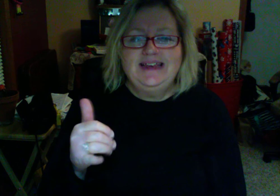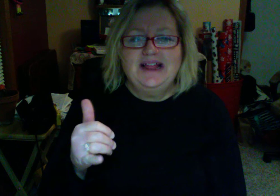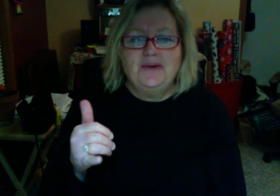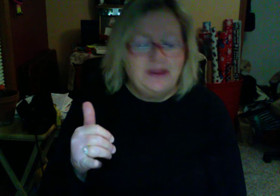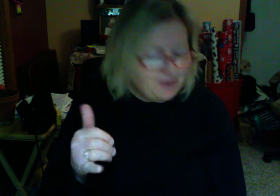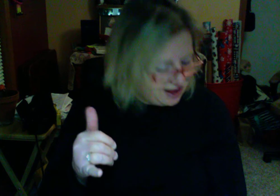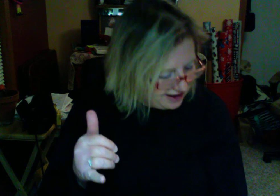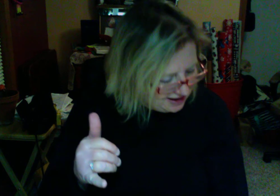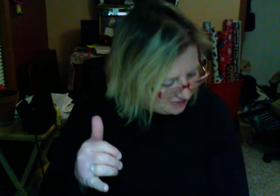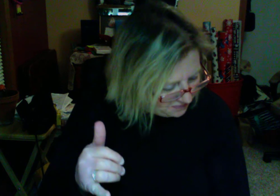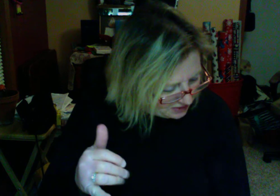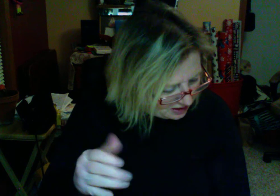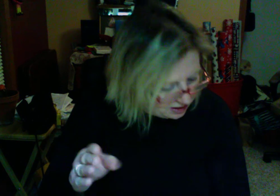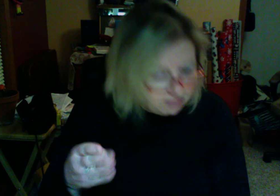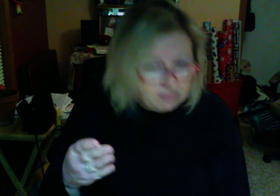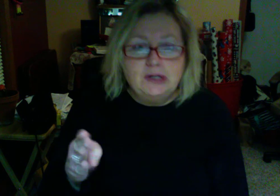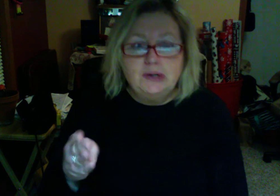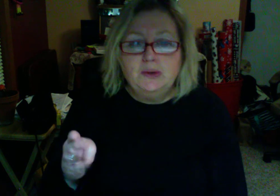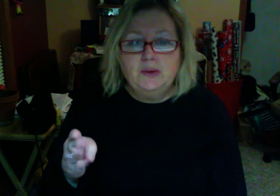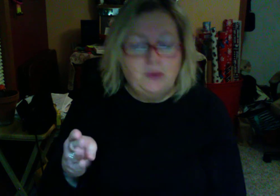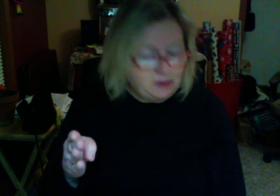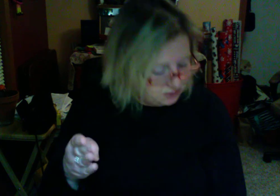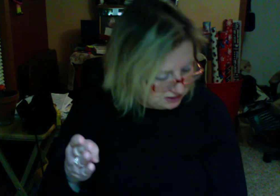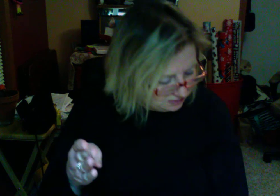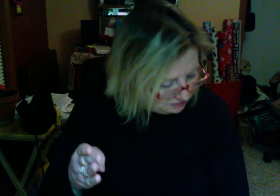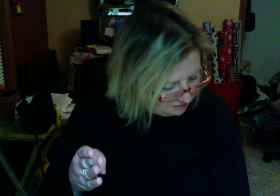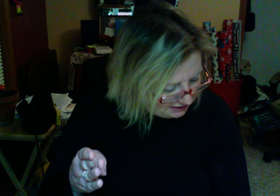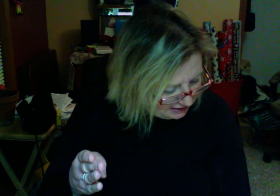with the Y, blue, the B,